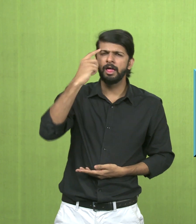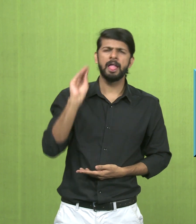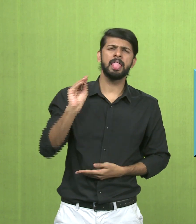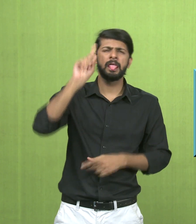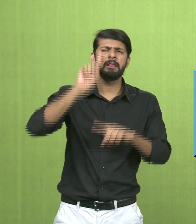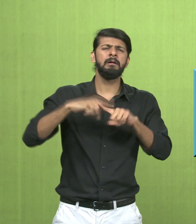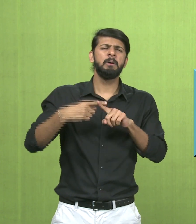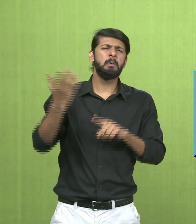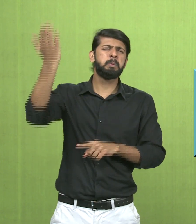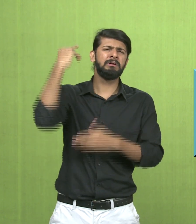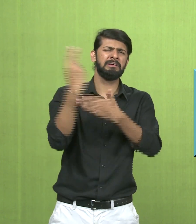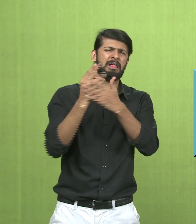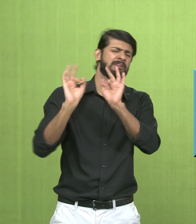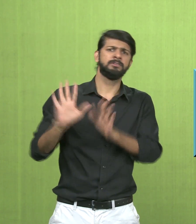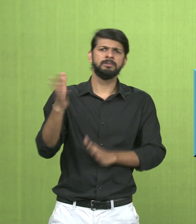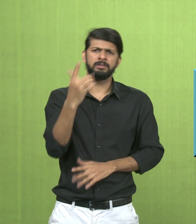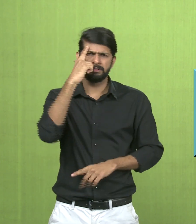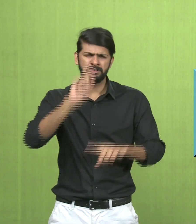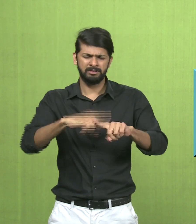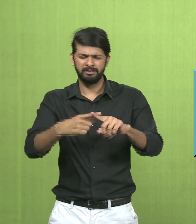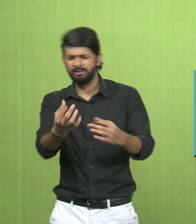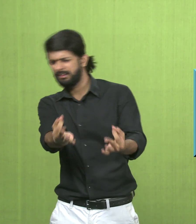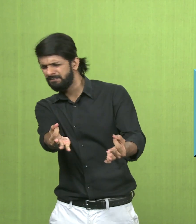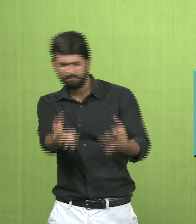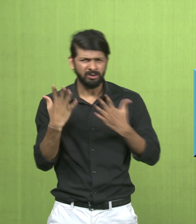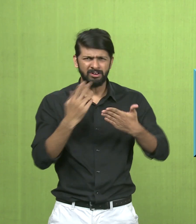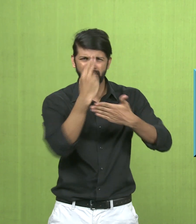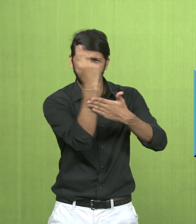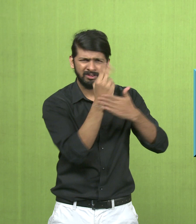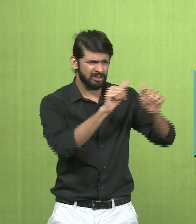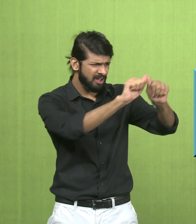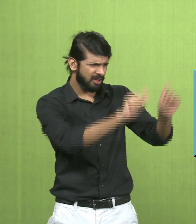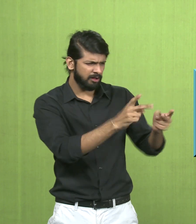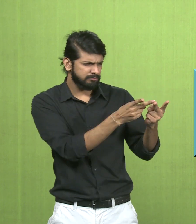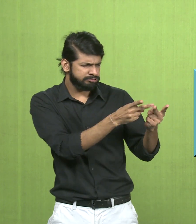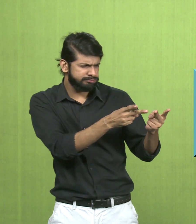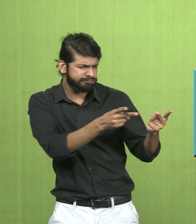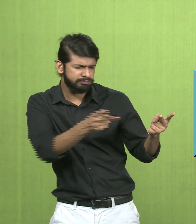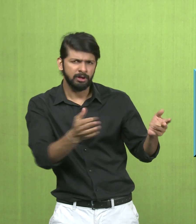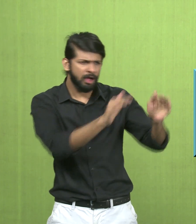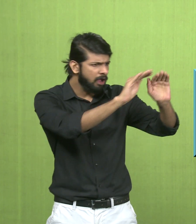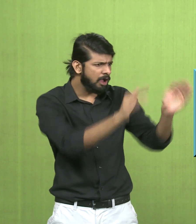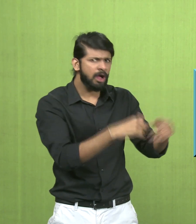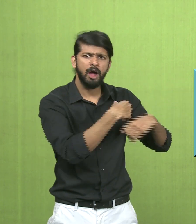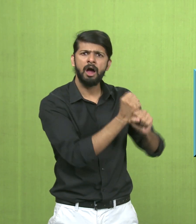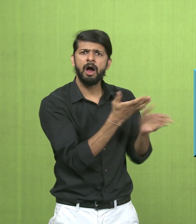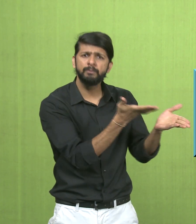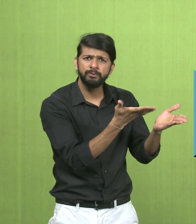life. Whatever they would see, they would want to express, and it's not that humans at that point of time were